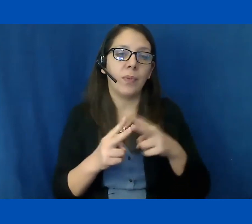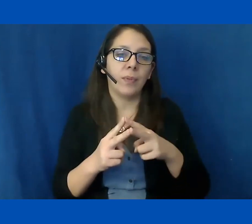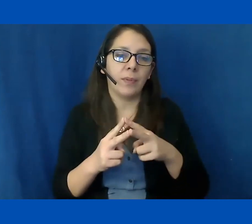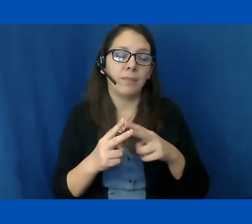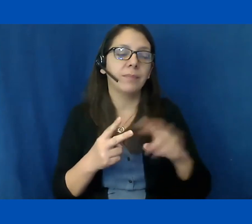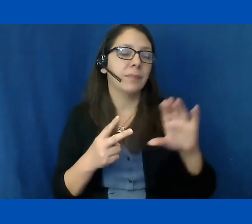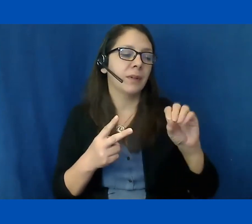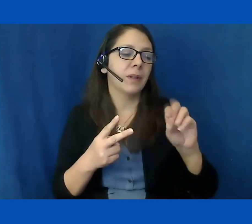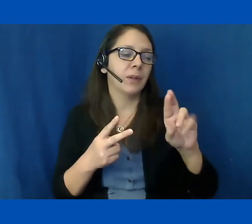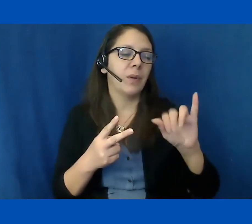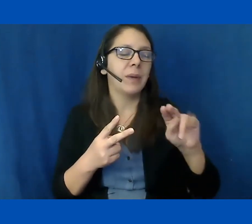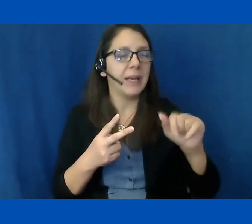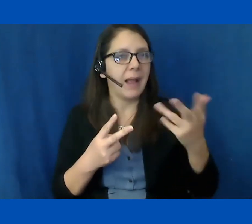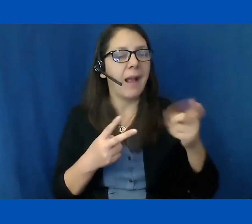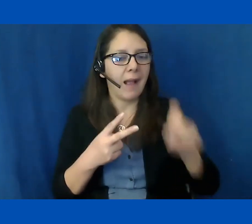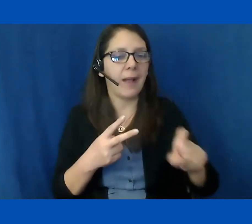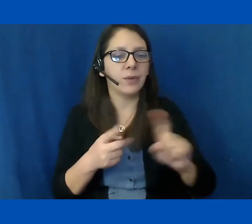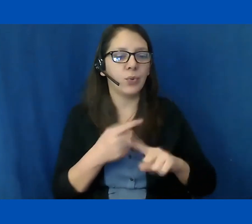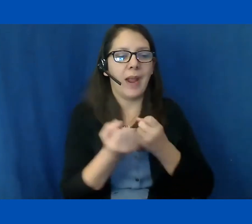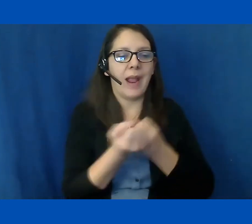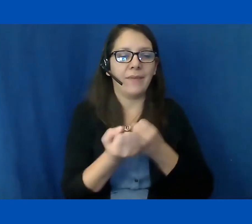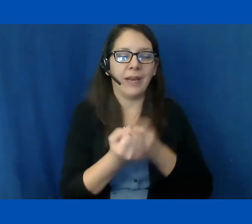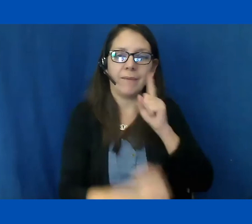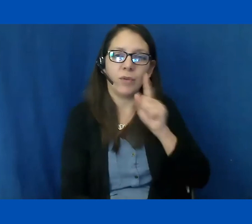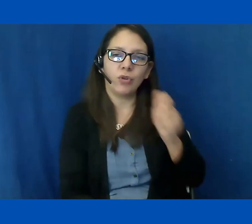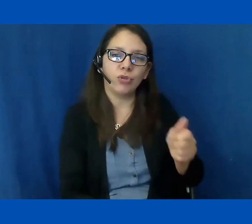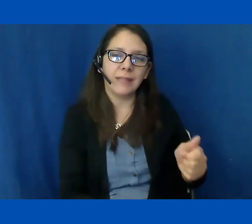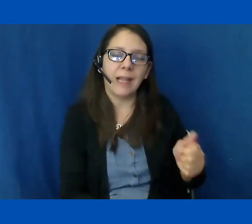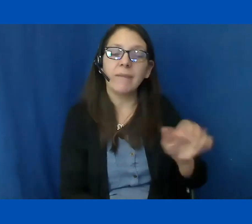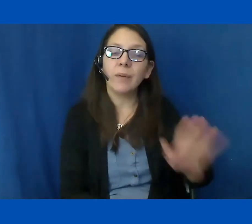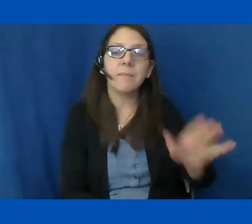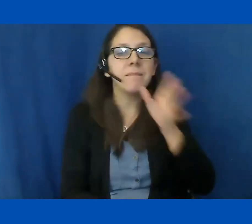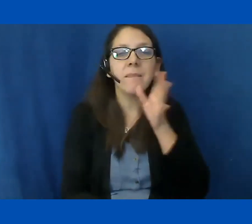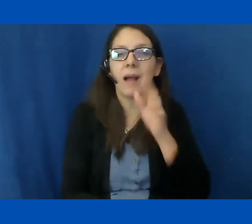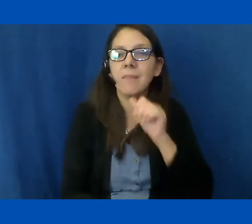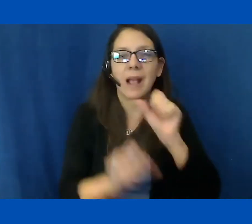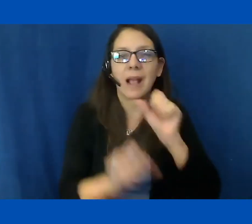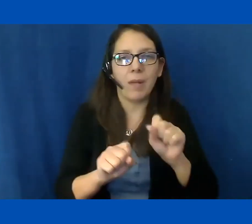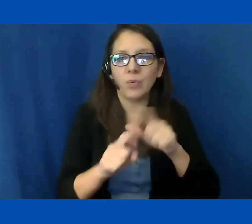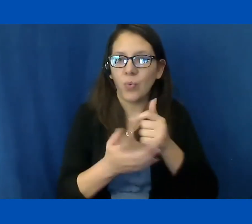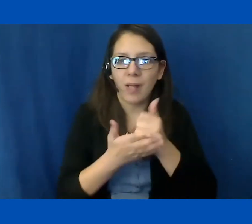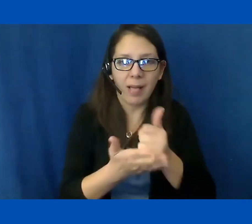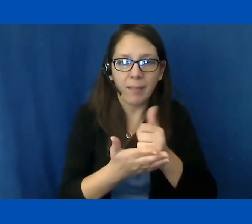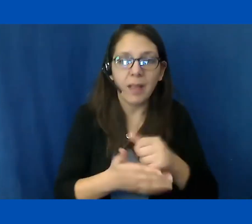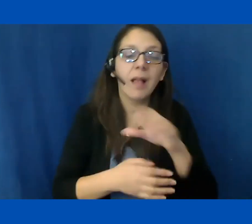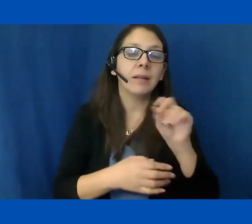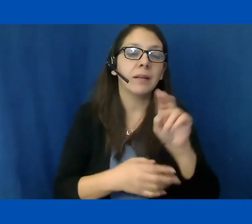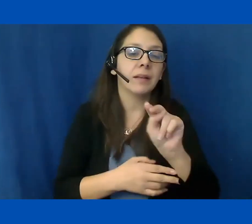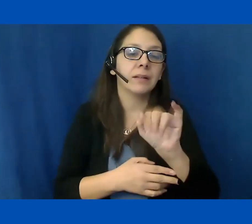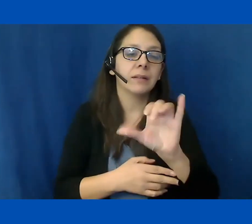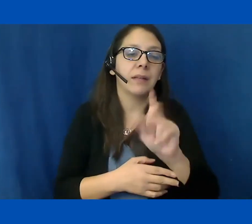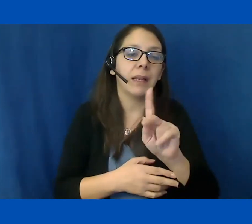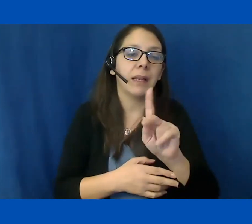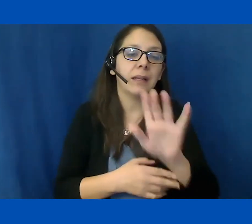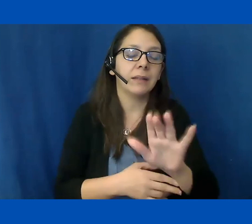to self-advocate because her mom wasn't able to help her, and Nick's mom took a lot of time off of work to